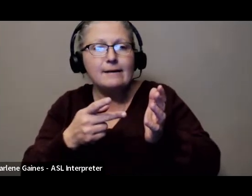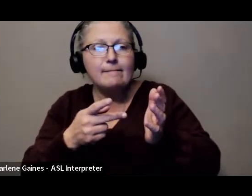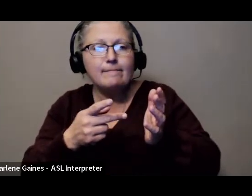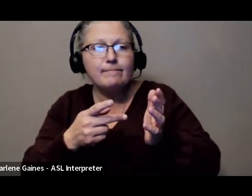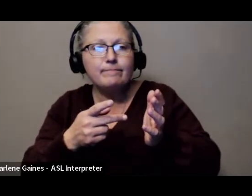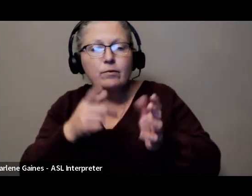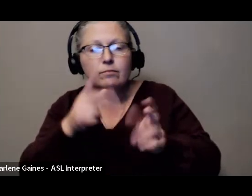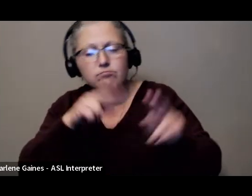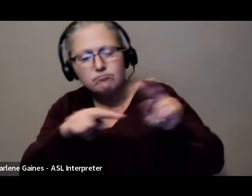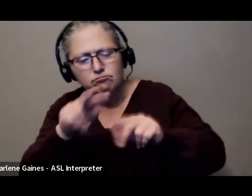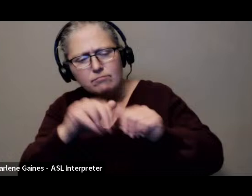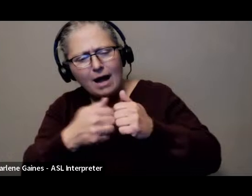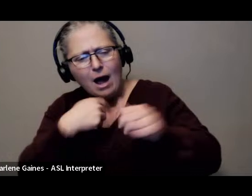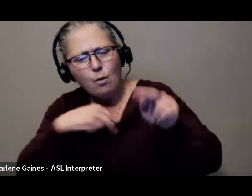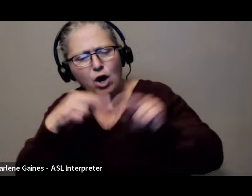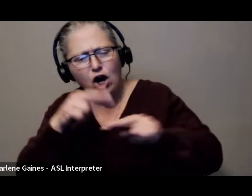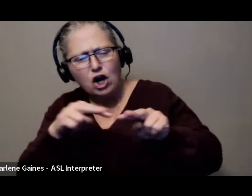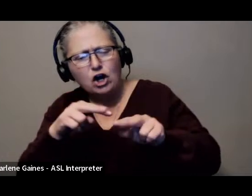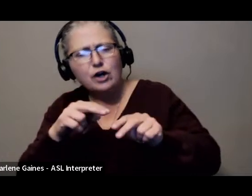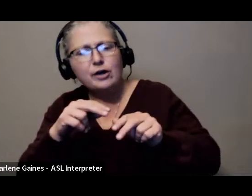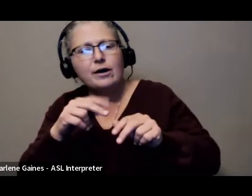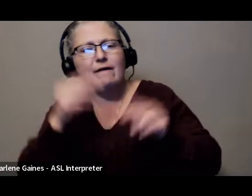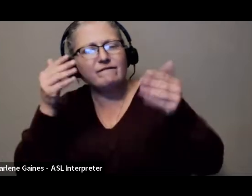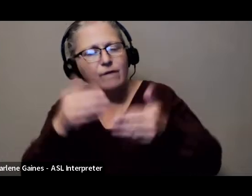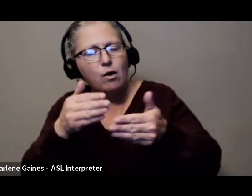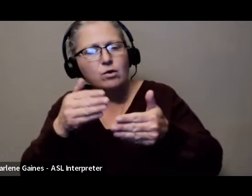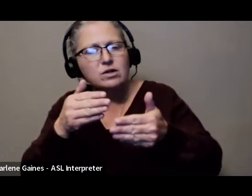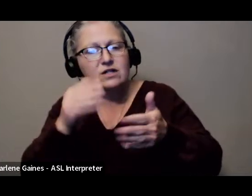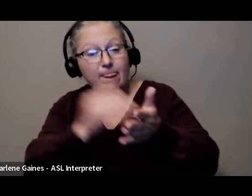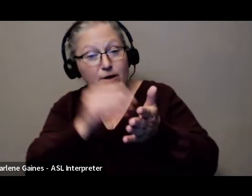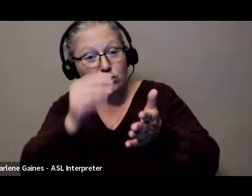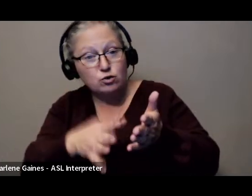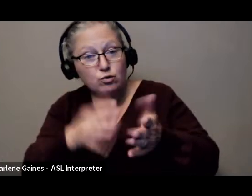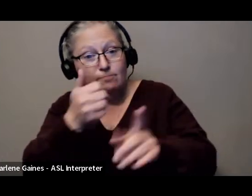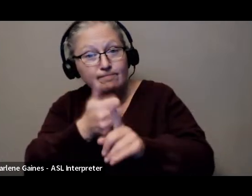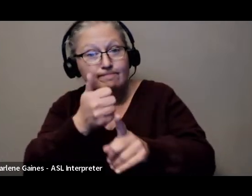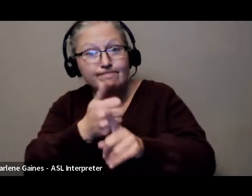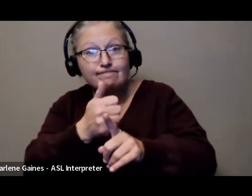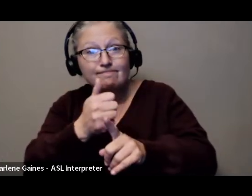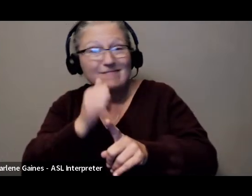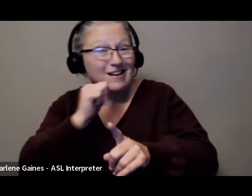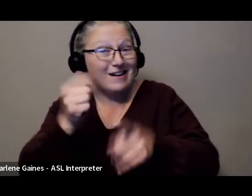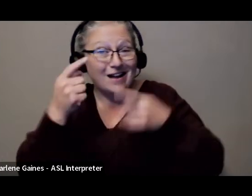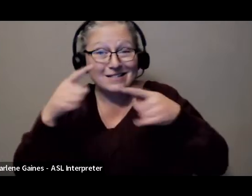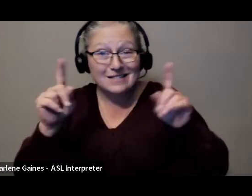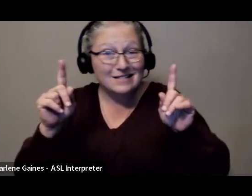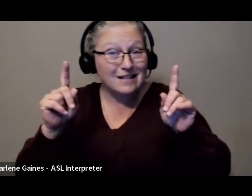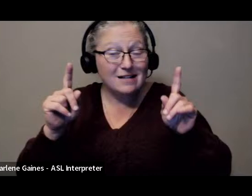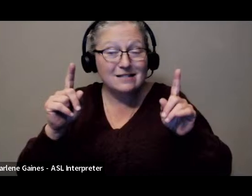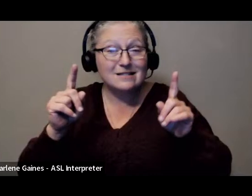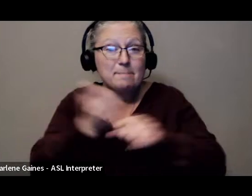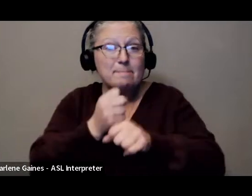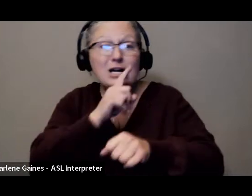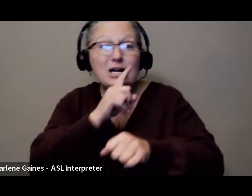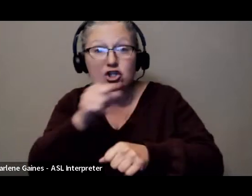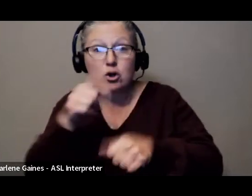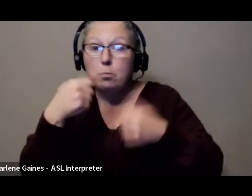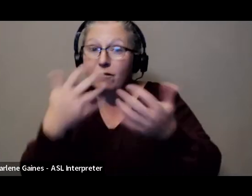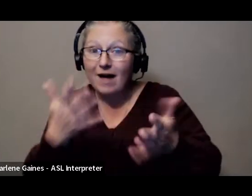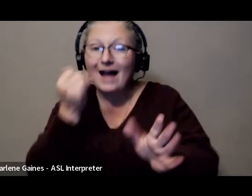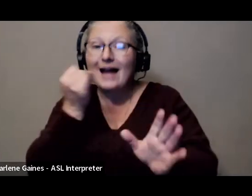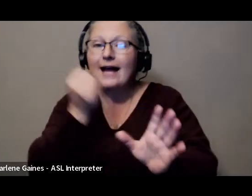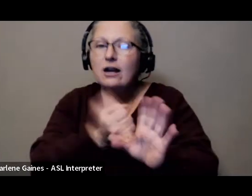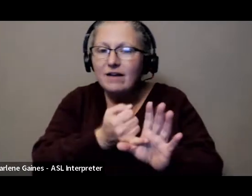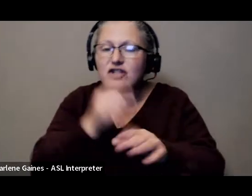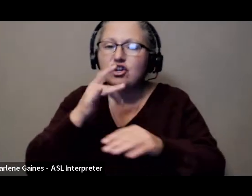look at and how. So really focusing in on the students that may not be successful and ensuring we provide